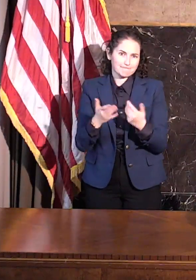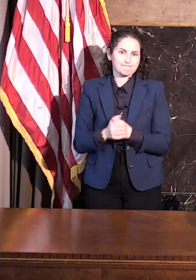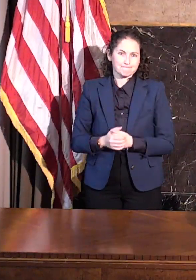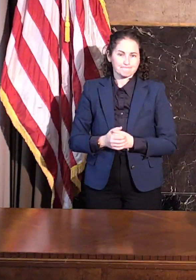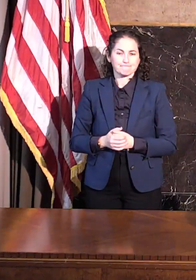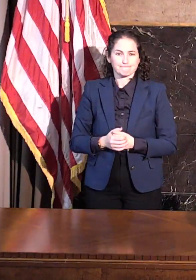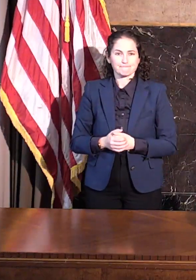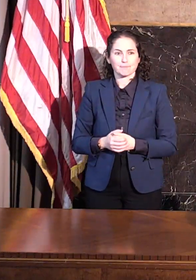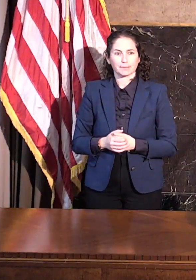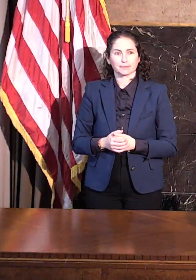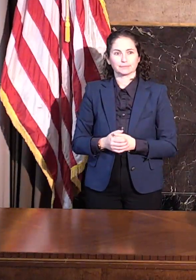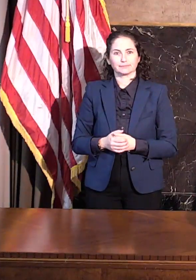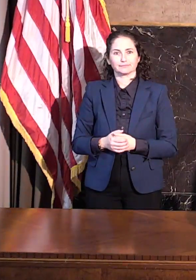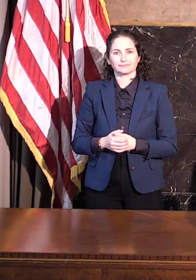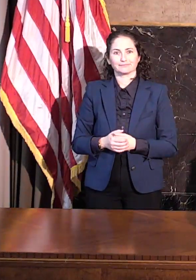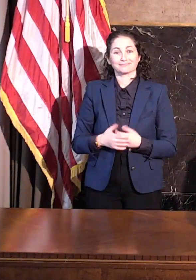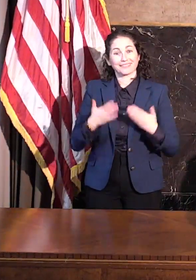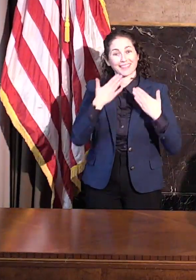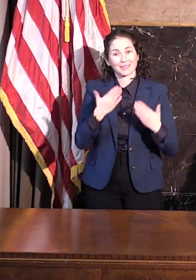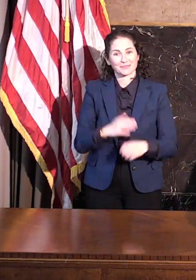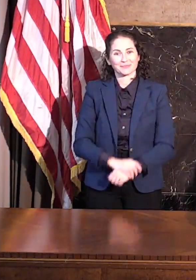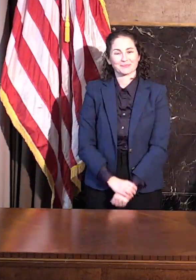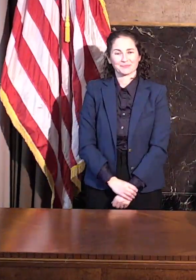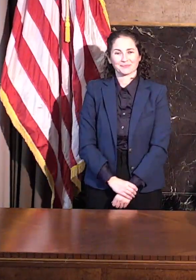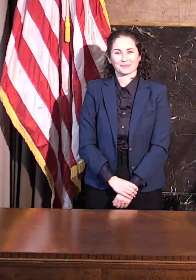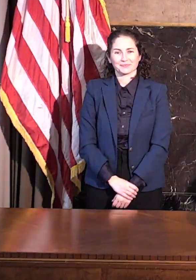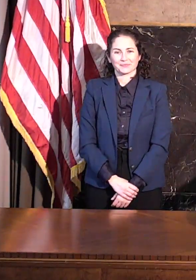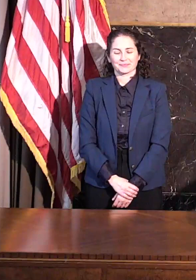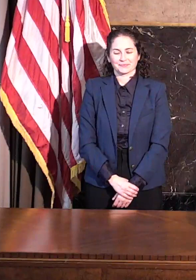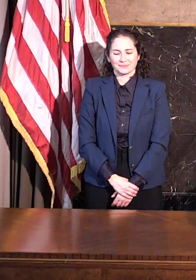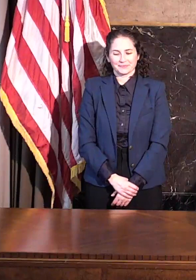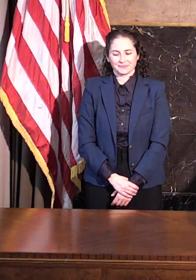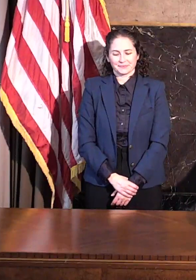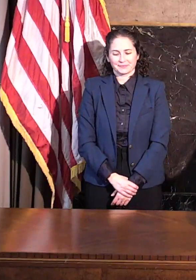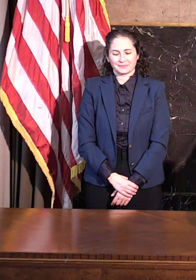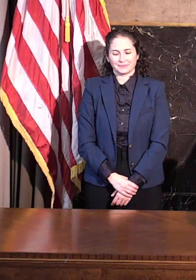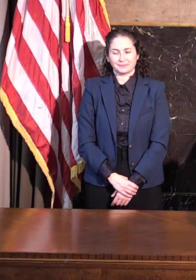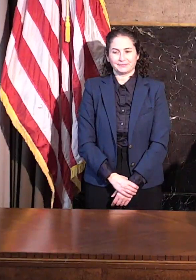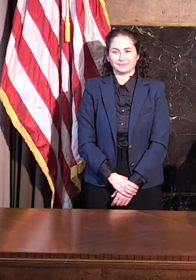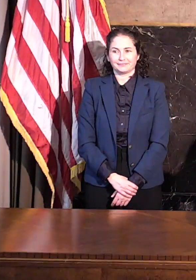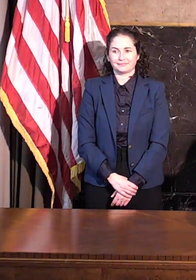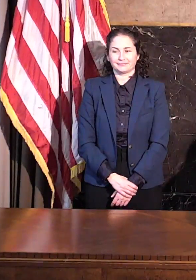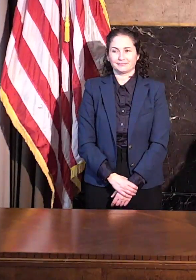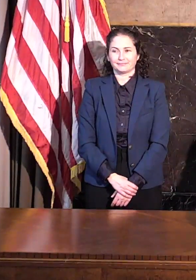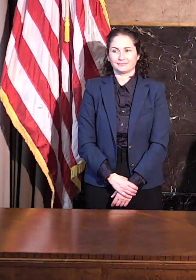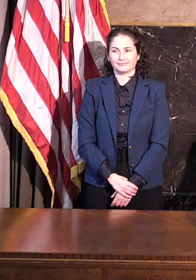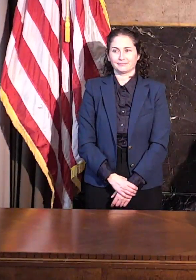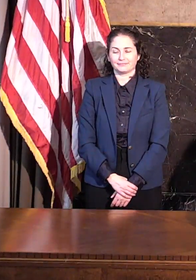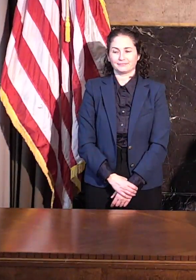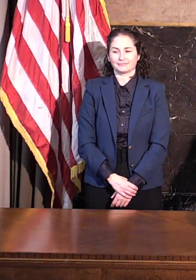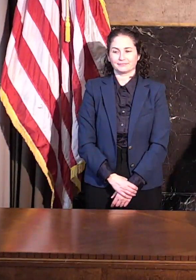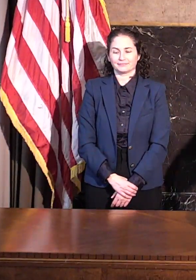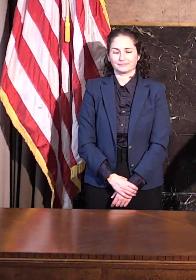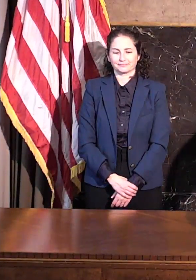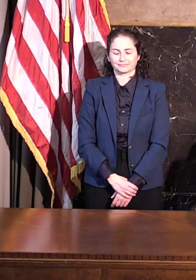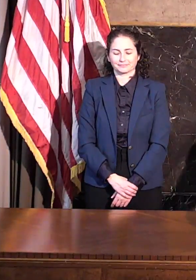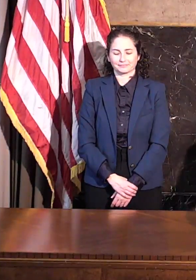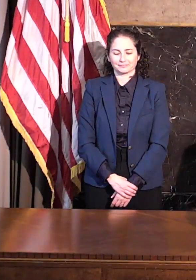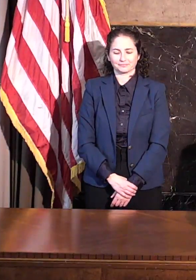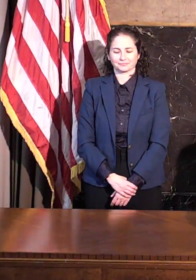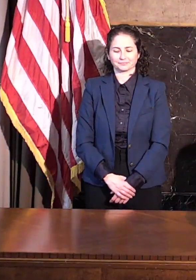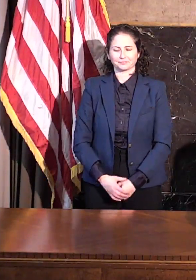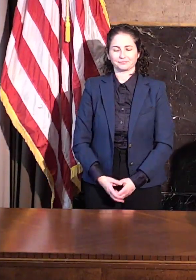or not waste dosages, but the time it takes for someone to schedule might have been 3 or 4 days out a week ago, and now it's maybe the